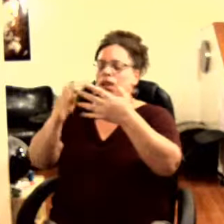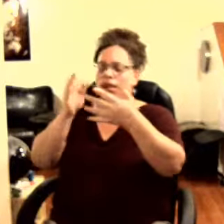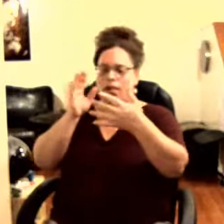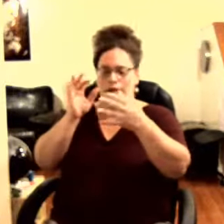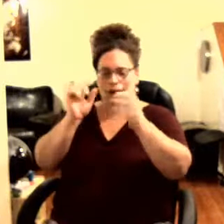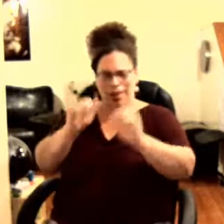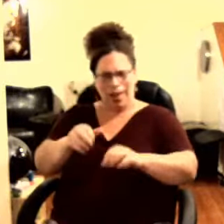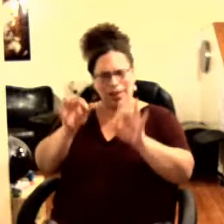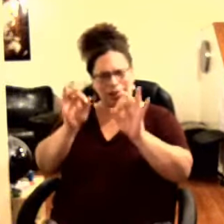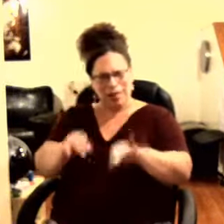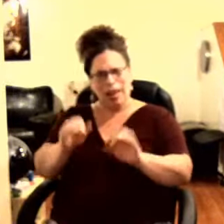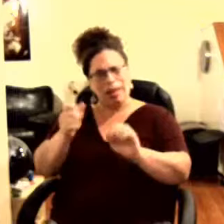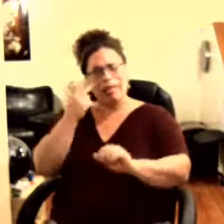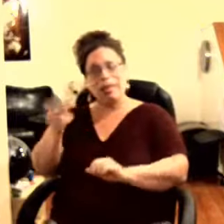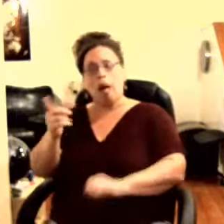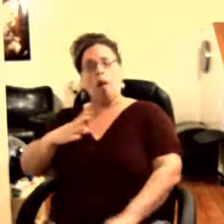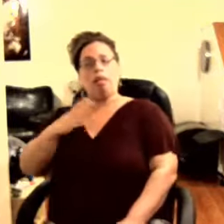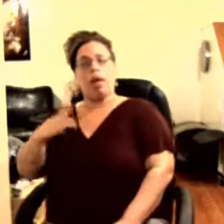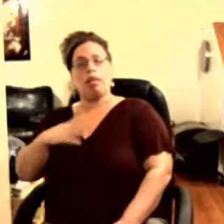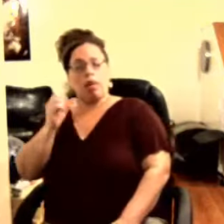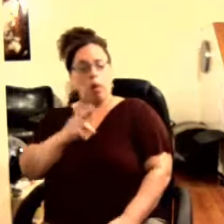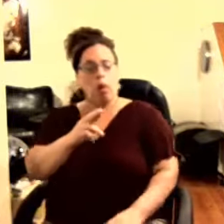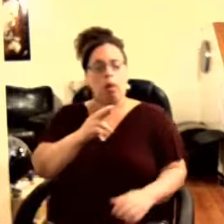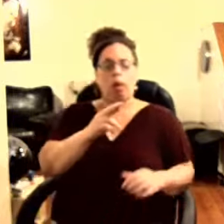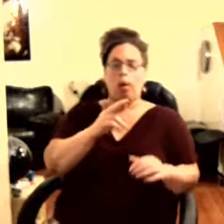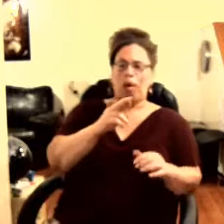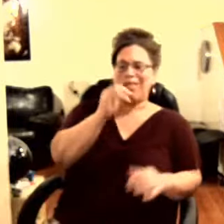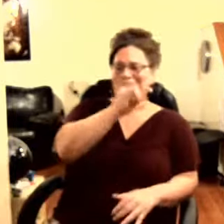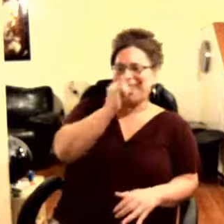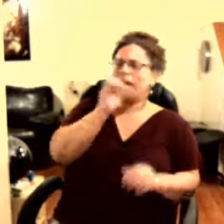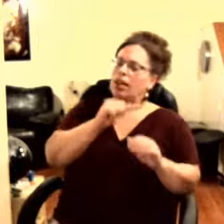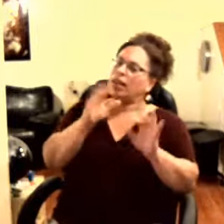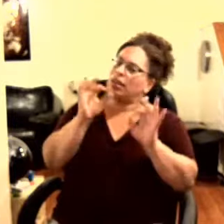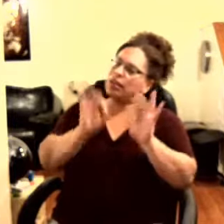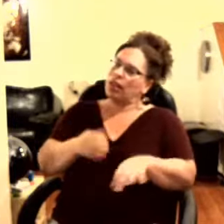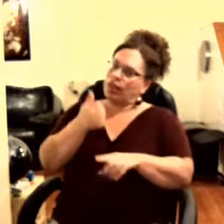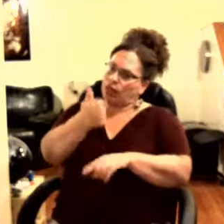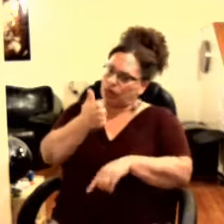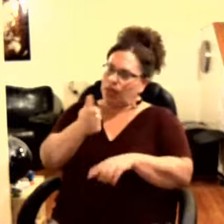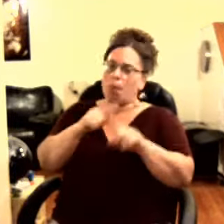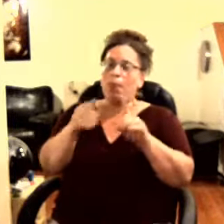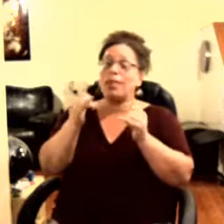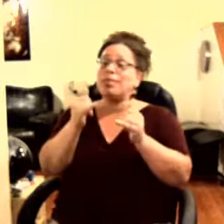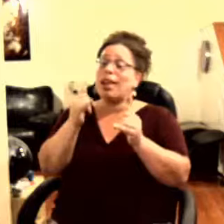you know, it can throw off that balance. And instead of a balanced information diet, you can end up